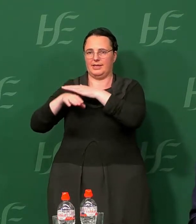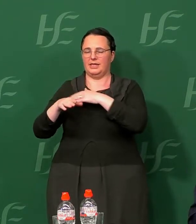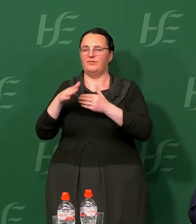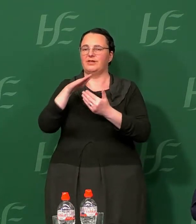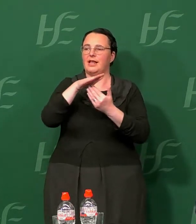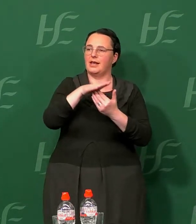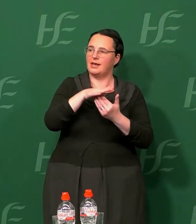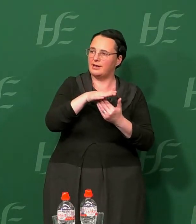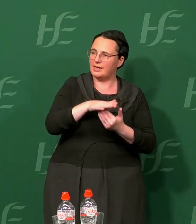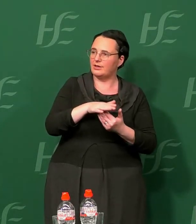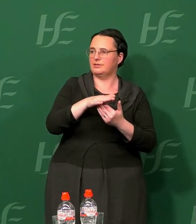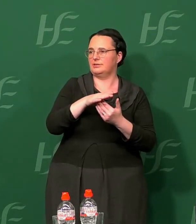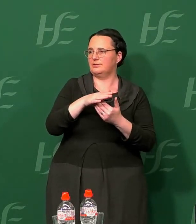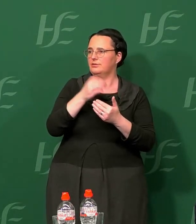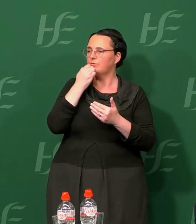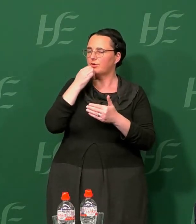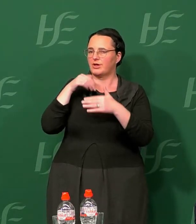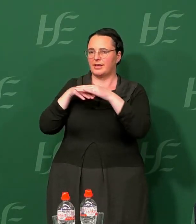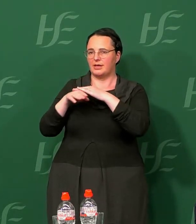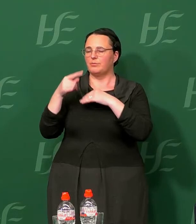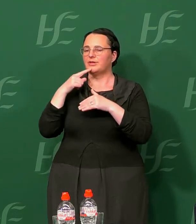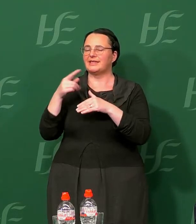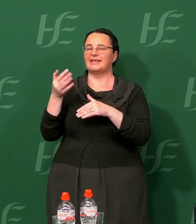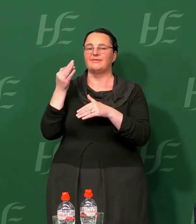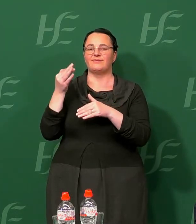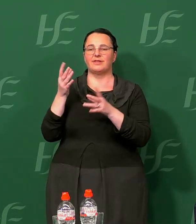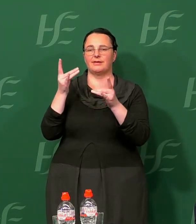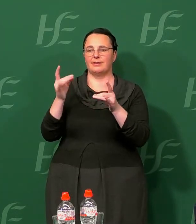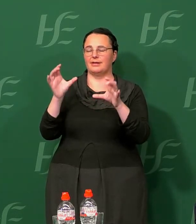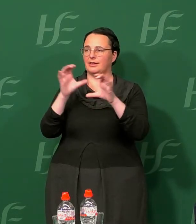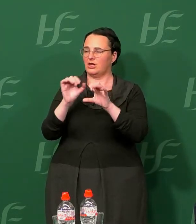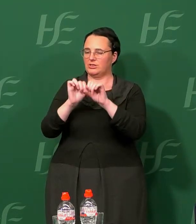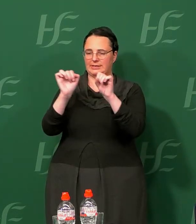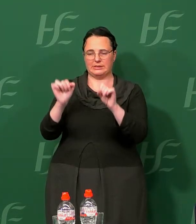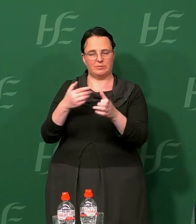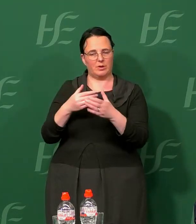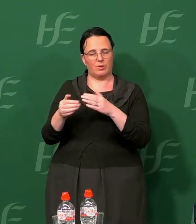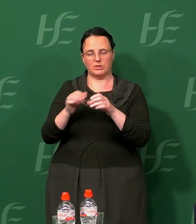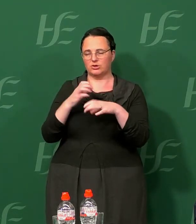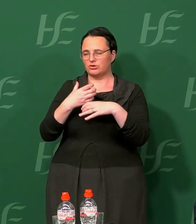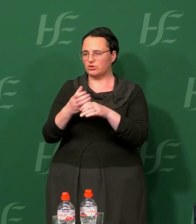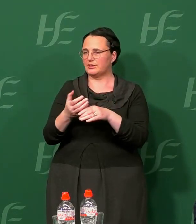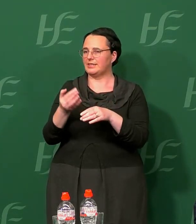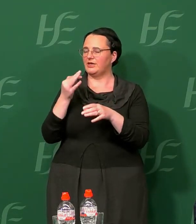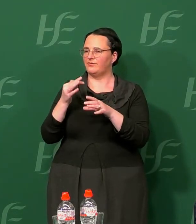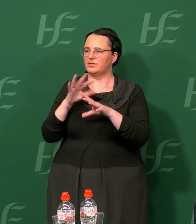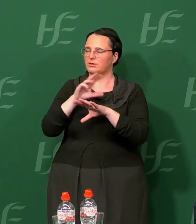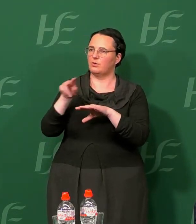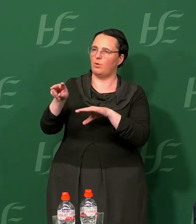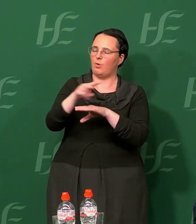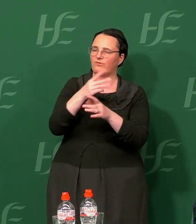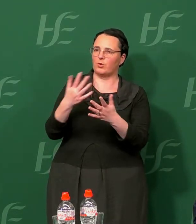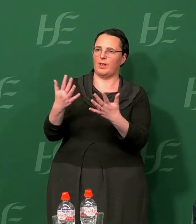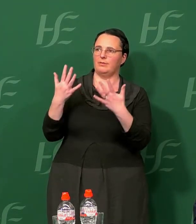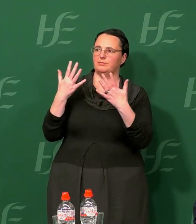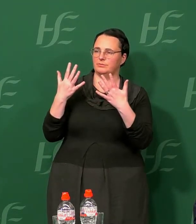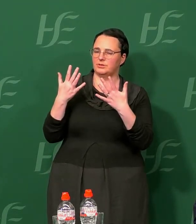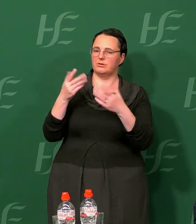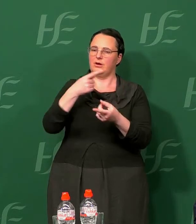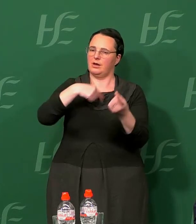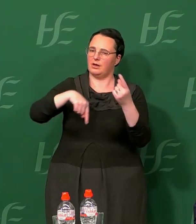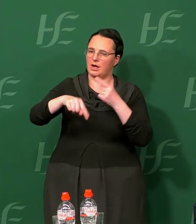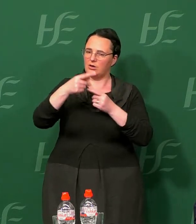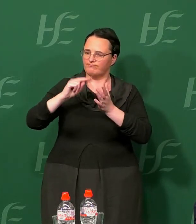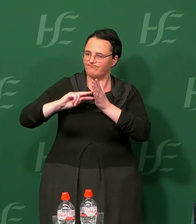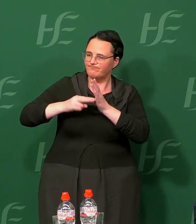conversion, to a healthcare system that's overwhelmed no matter where you live, no matter what country you're in. So our strategy has to be, first